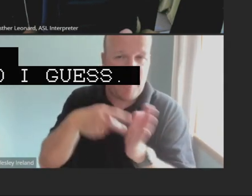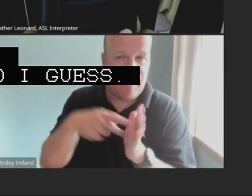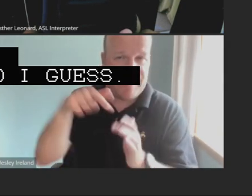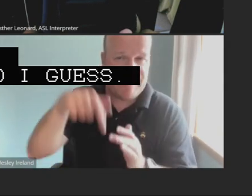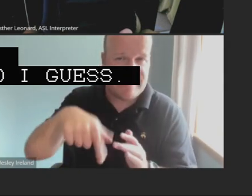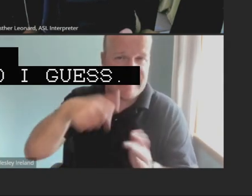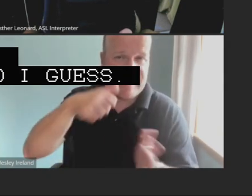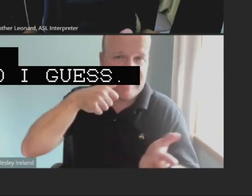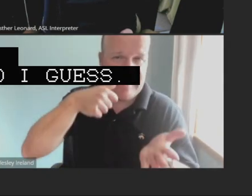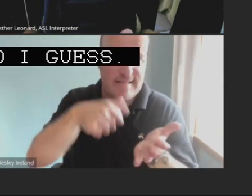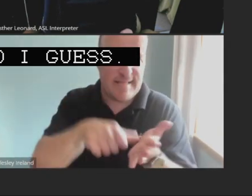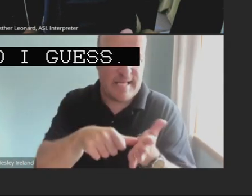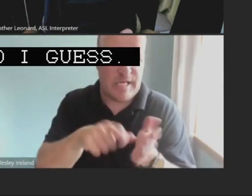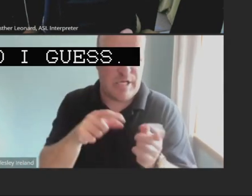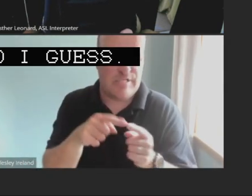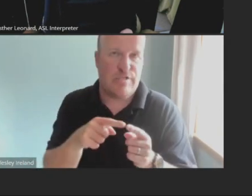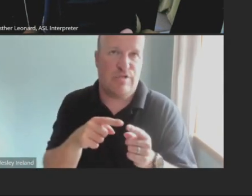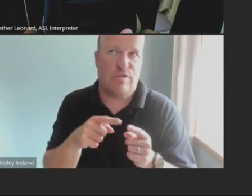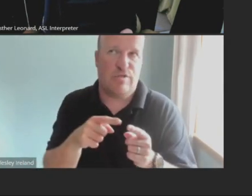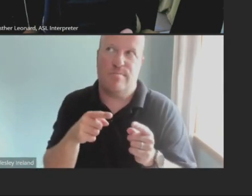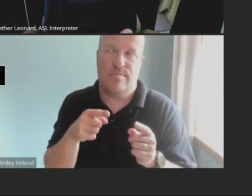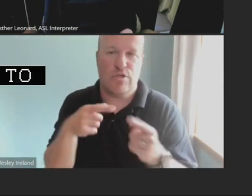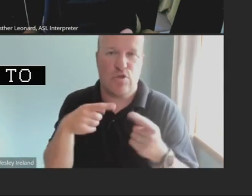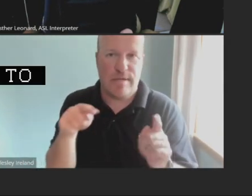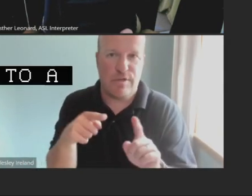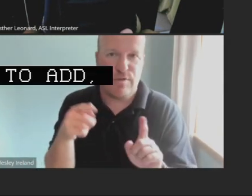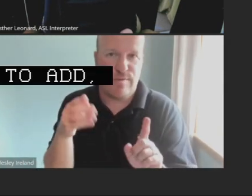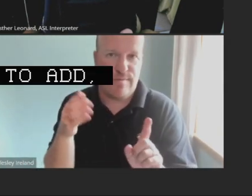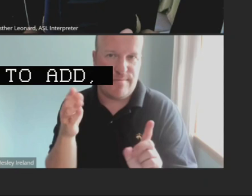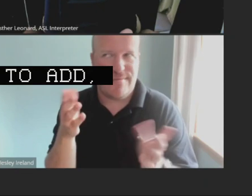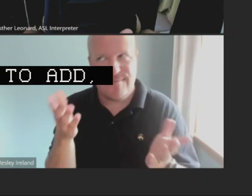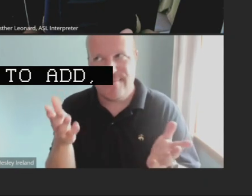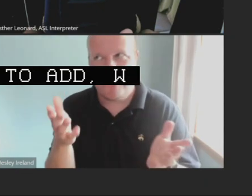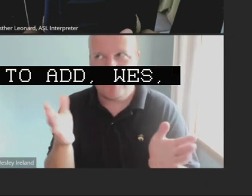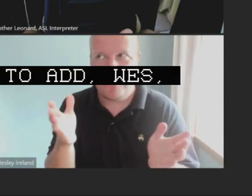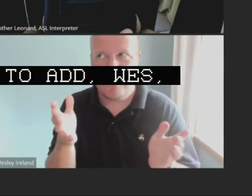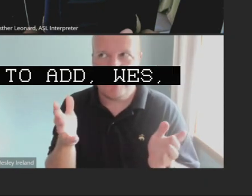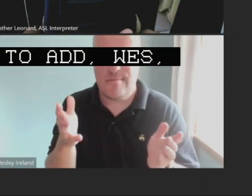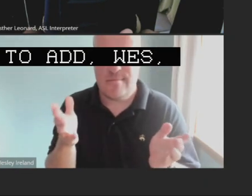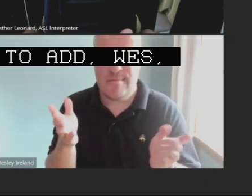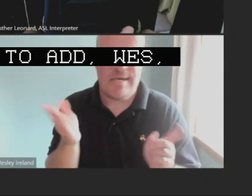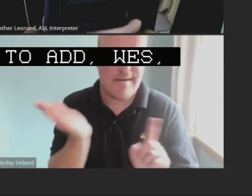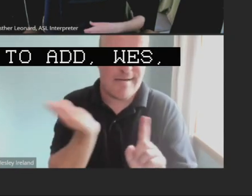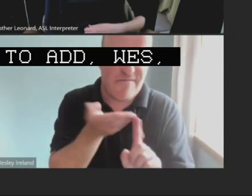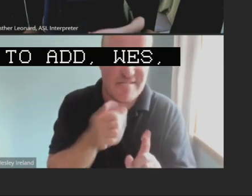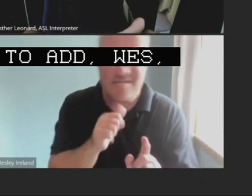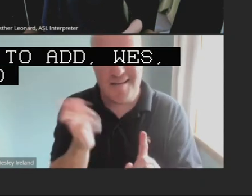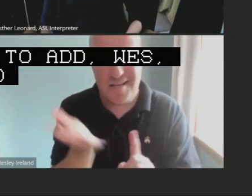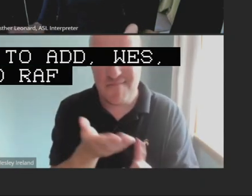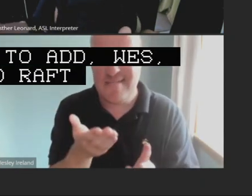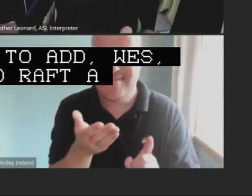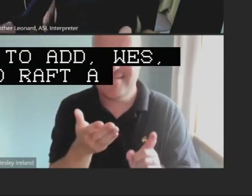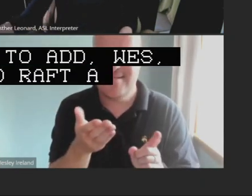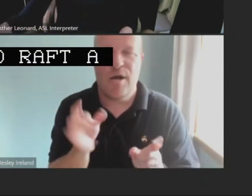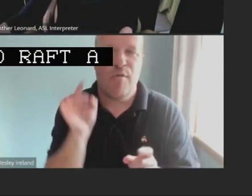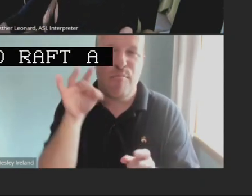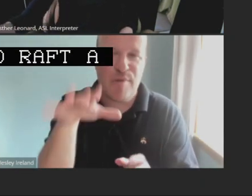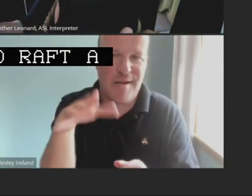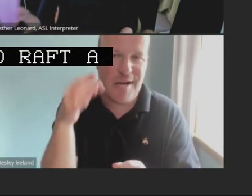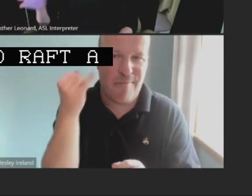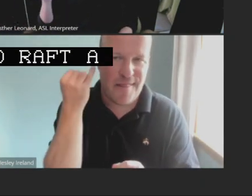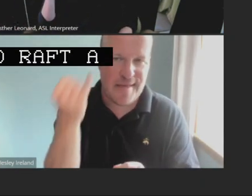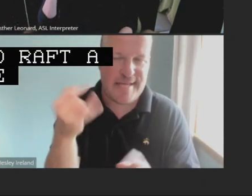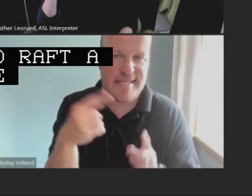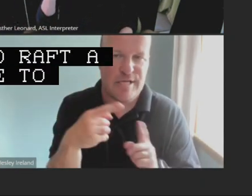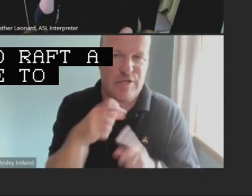I'd also like to add, this is Wes, that if we were to draft a letter, it would be to, I guess,